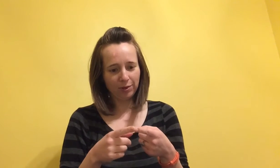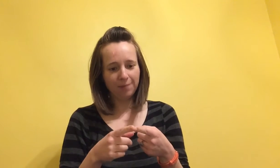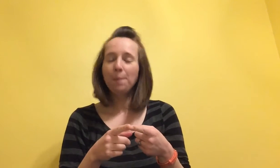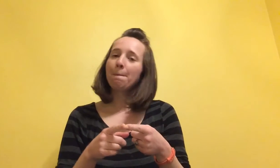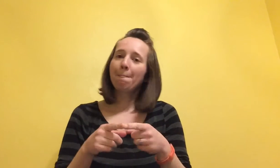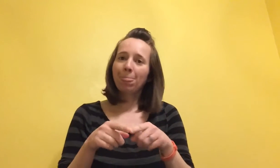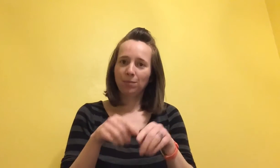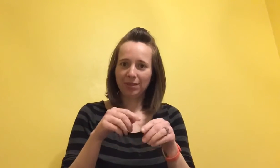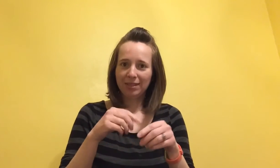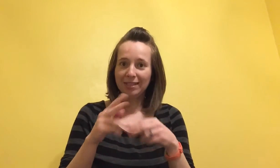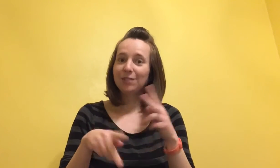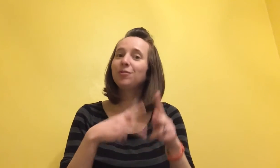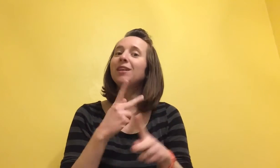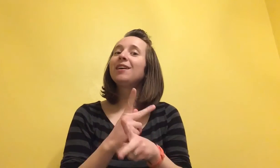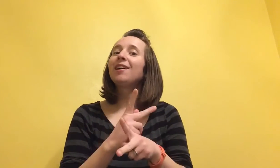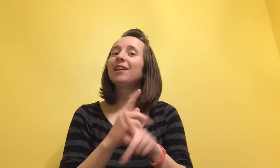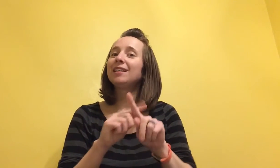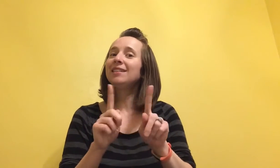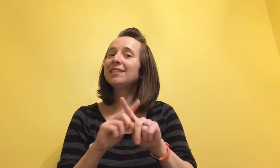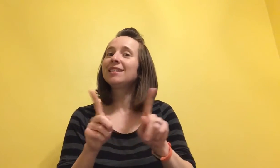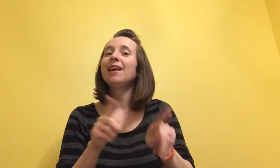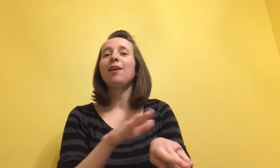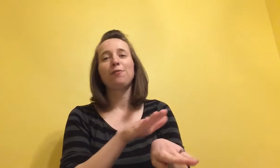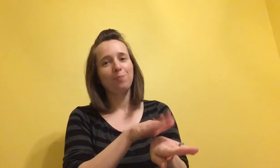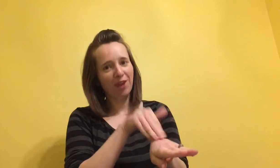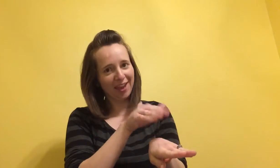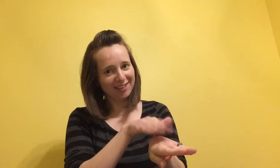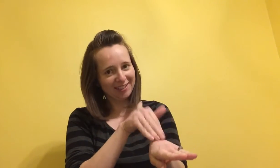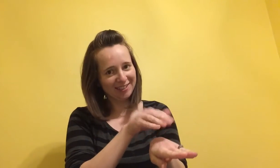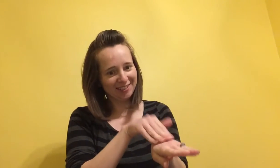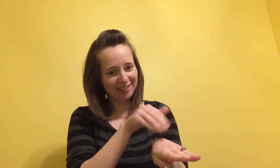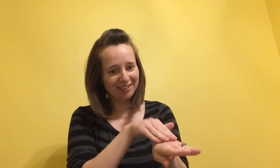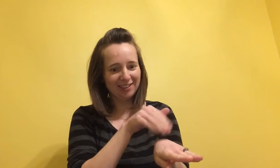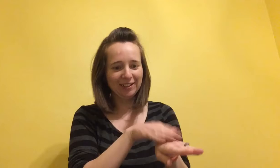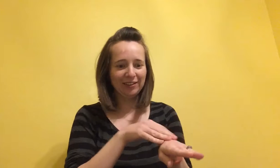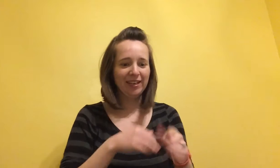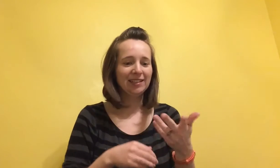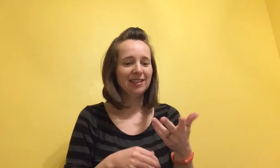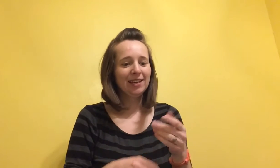1, with different kinds of pets. All right,